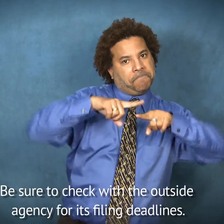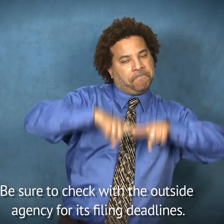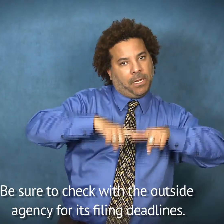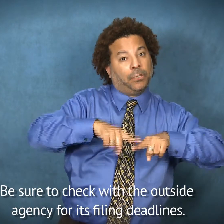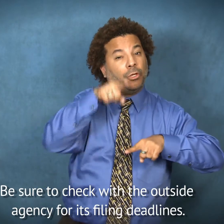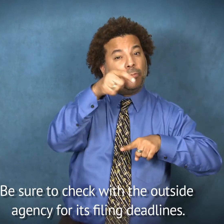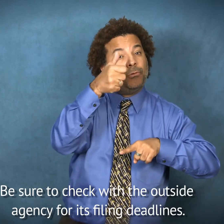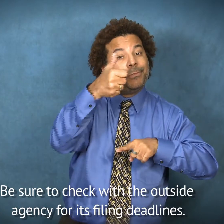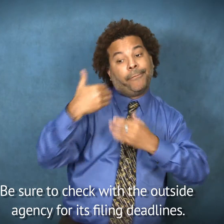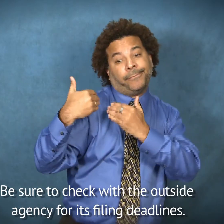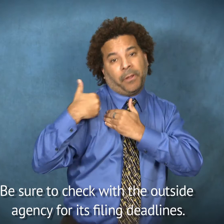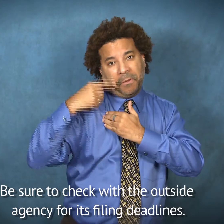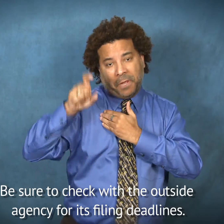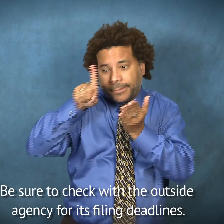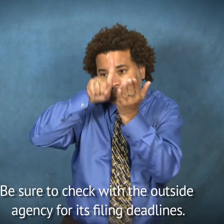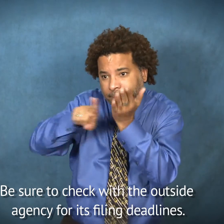to check with the outside agency for its filing